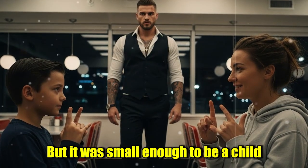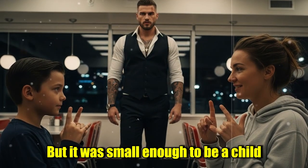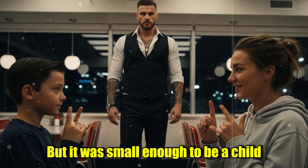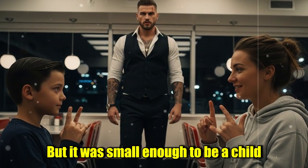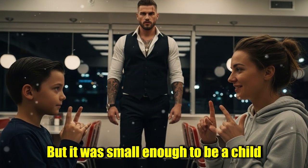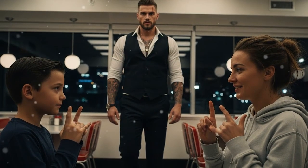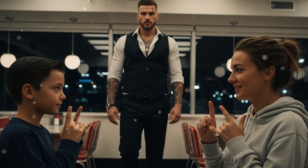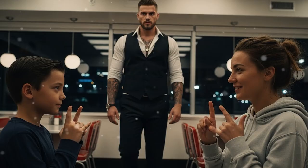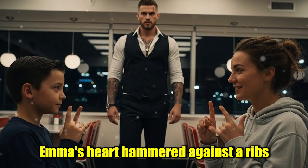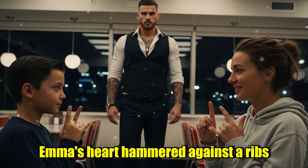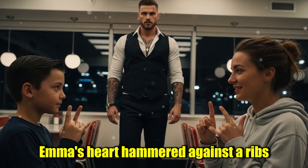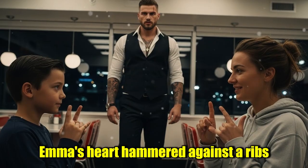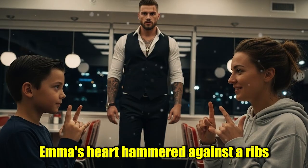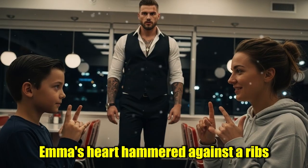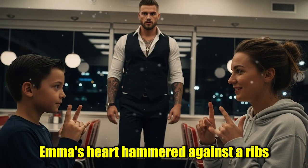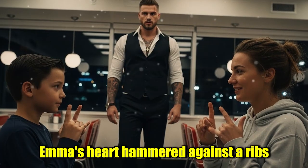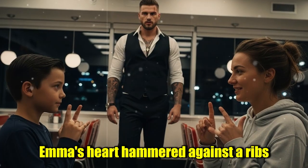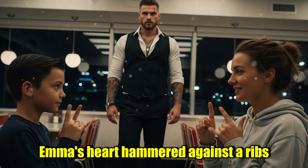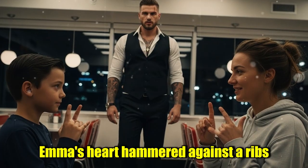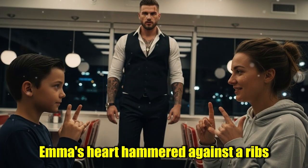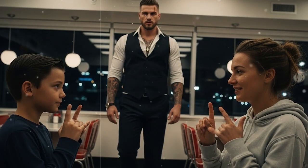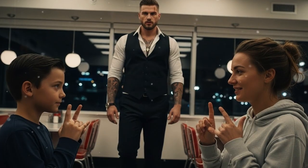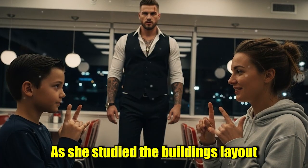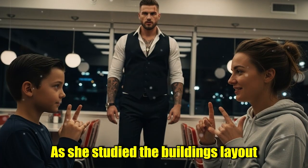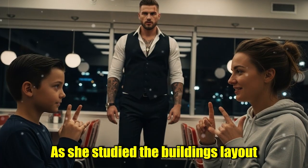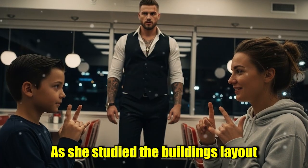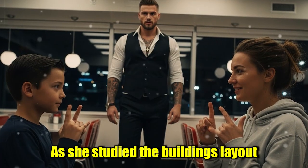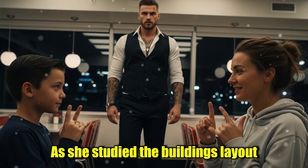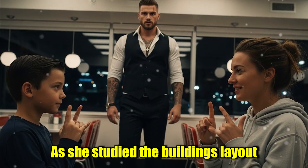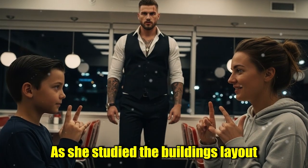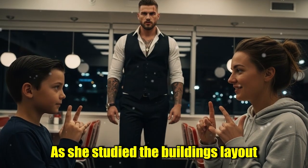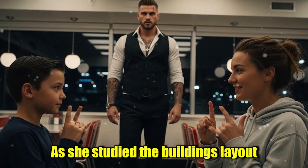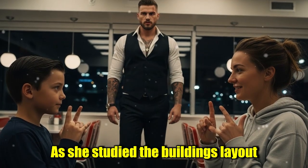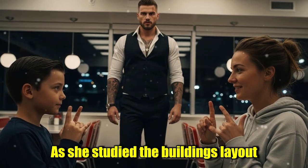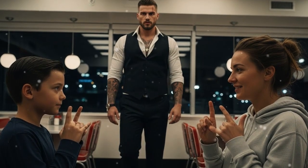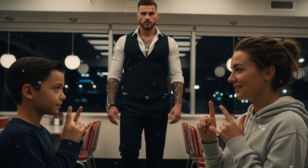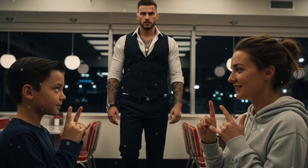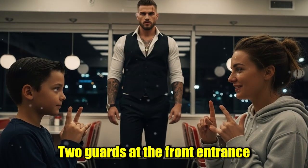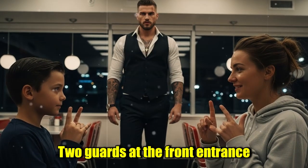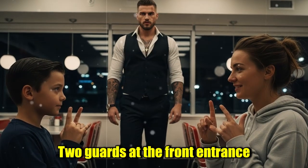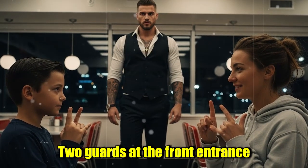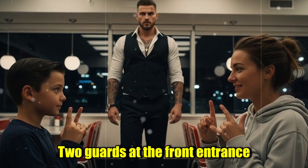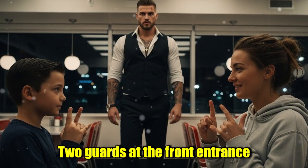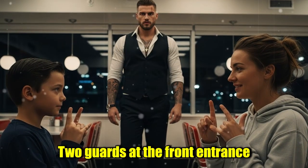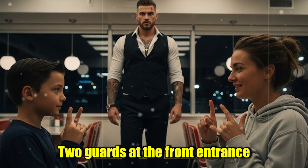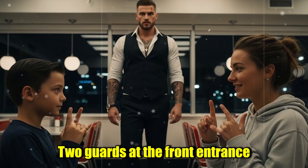to be a child. Emma's heart hammered against her ribs as she studied the building's layout. 2 guards at the front